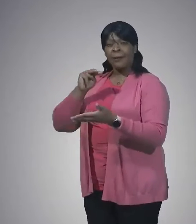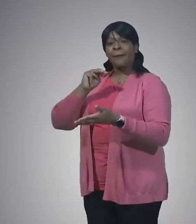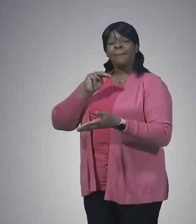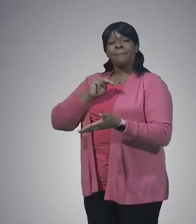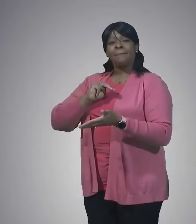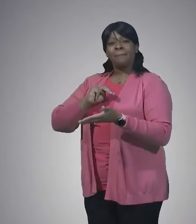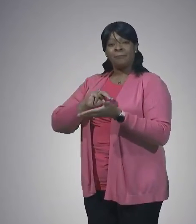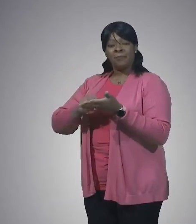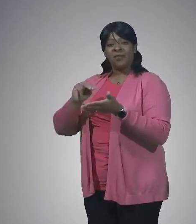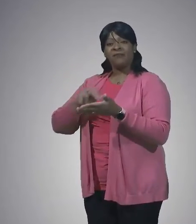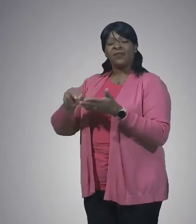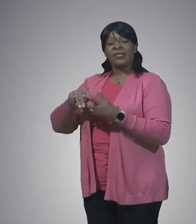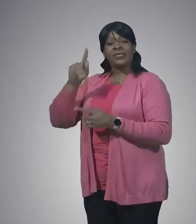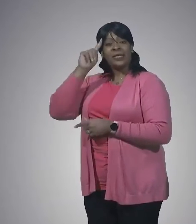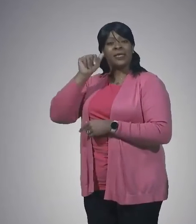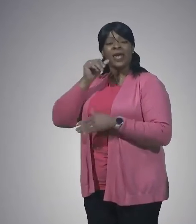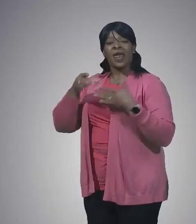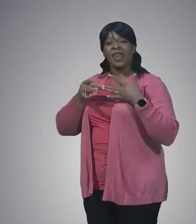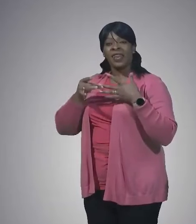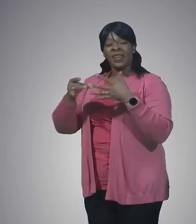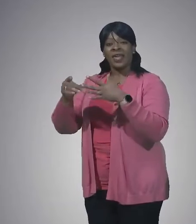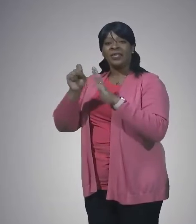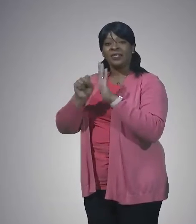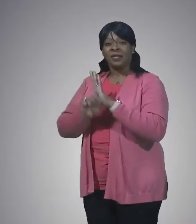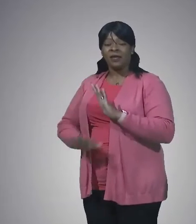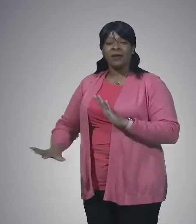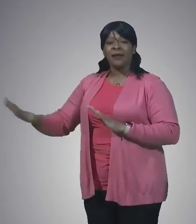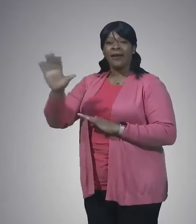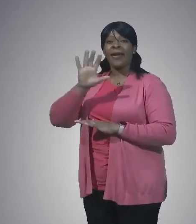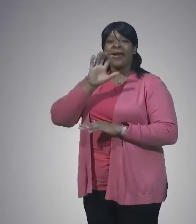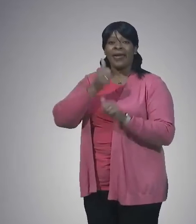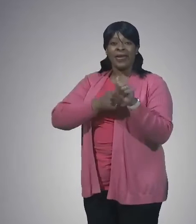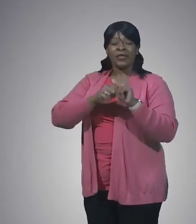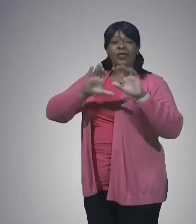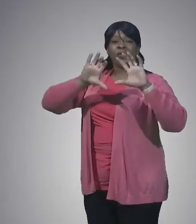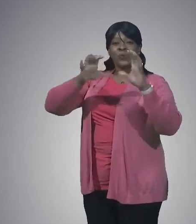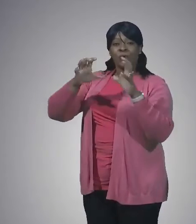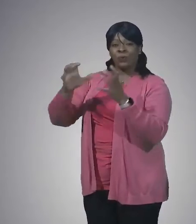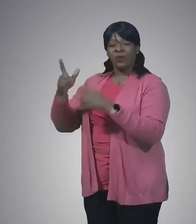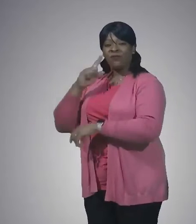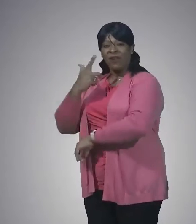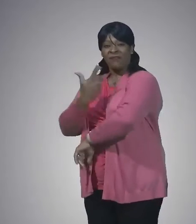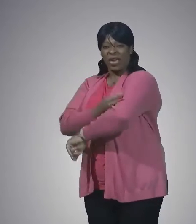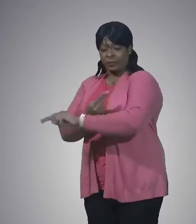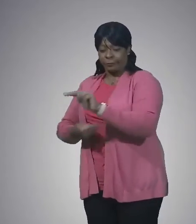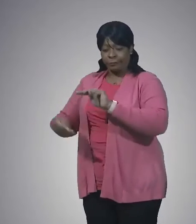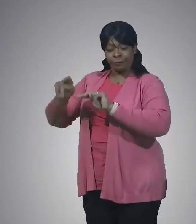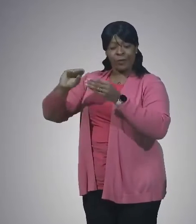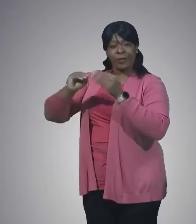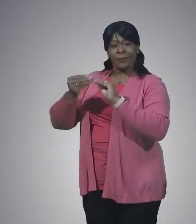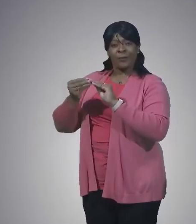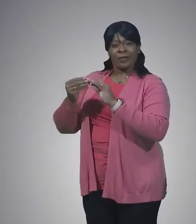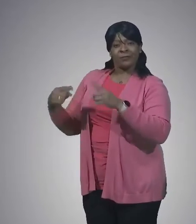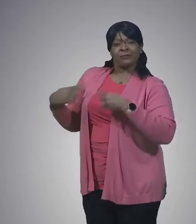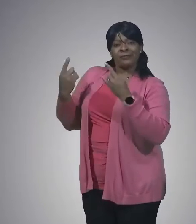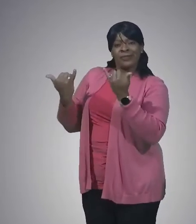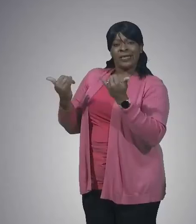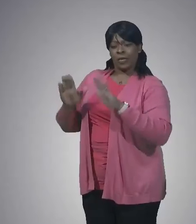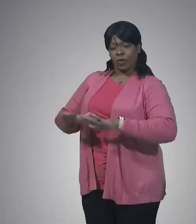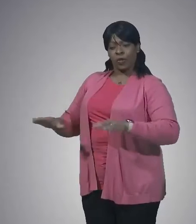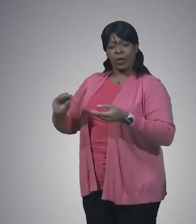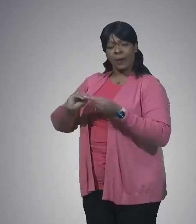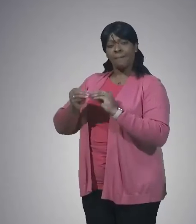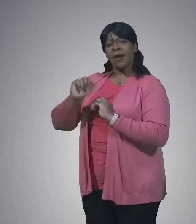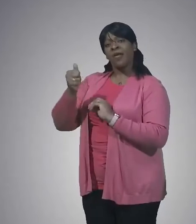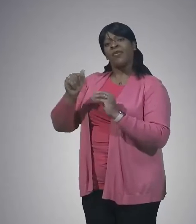led the way in the state for age group and region in vaccine growth. As we've talked about today, pediatric cases and